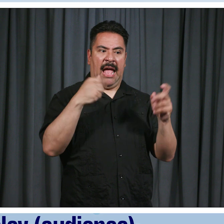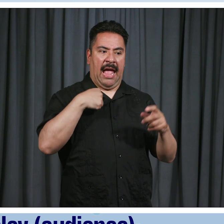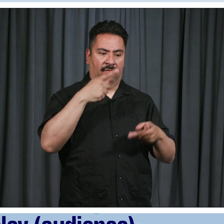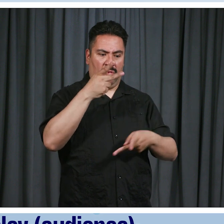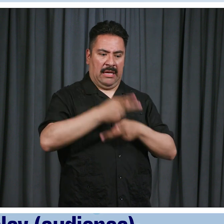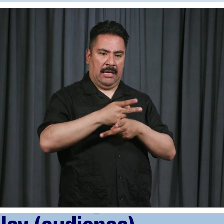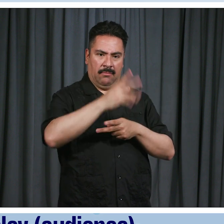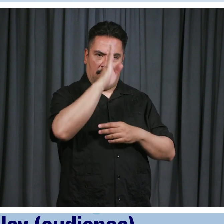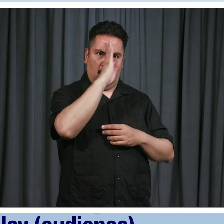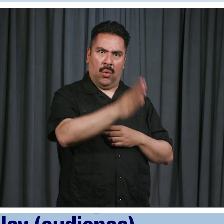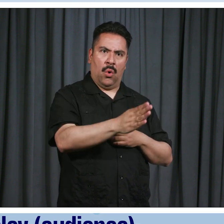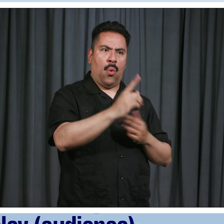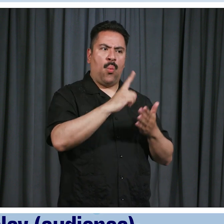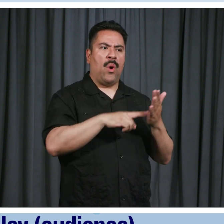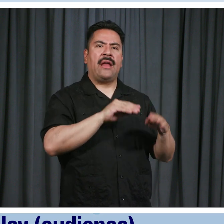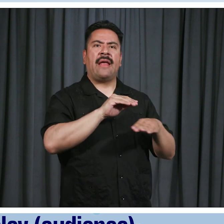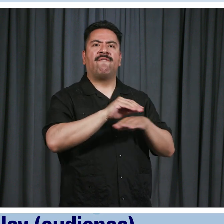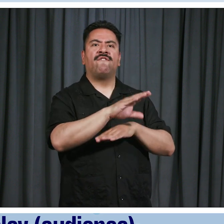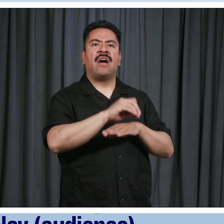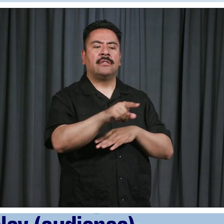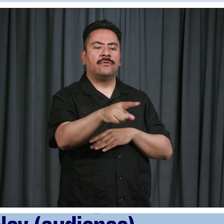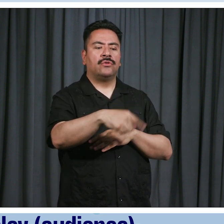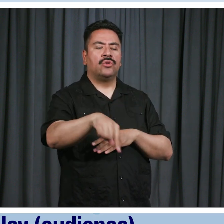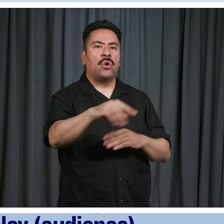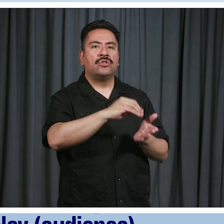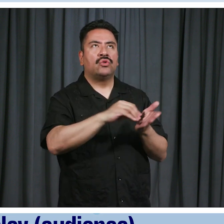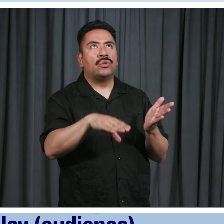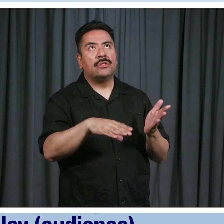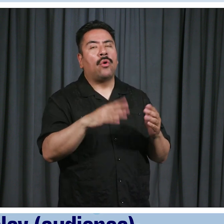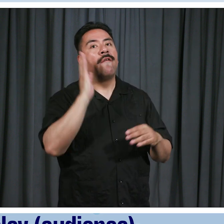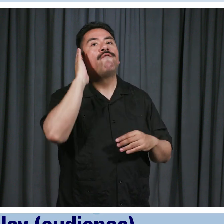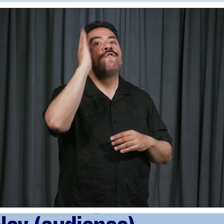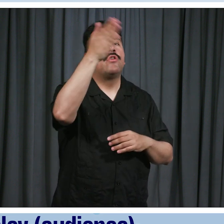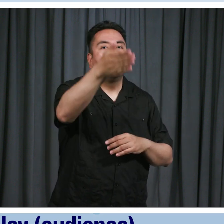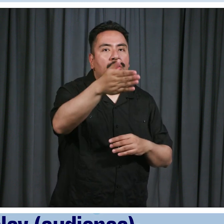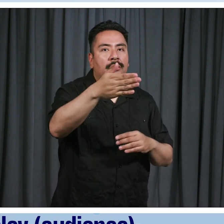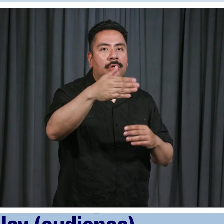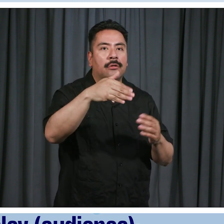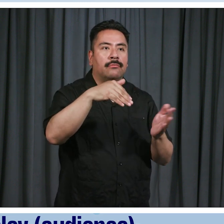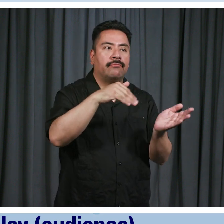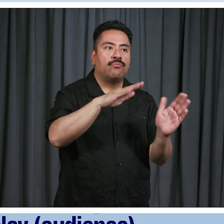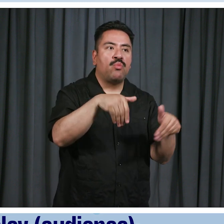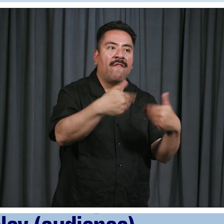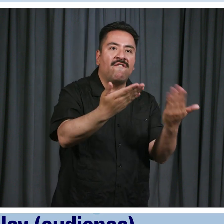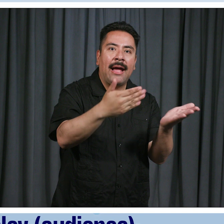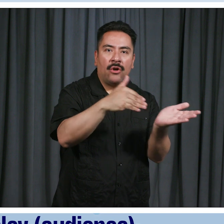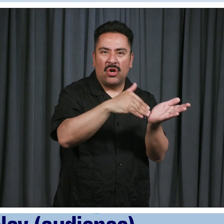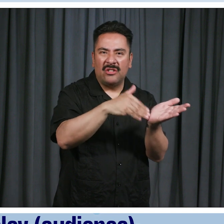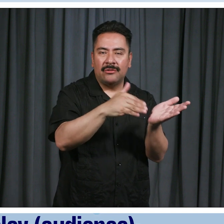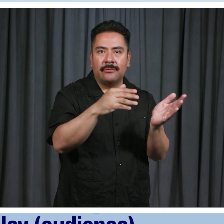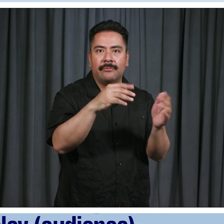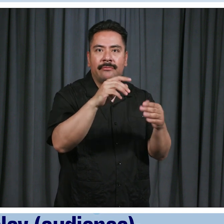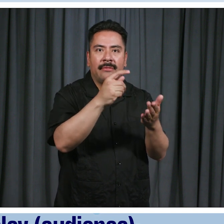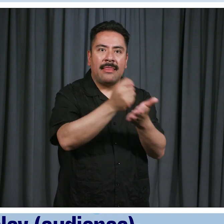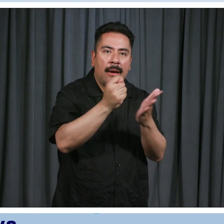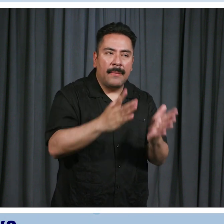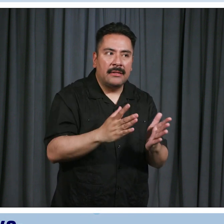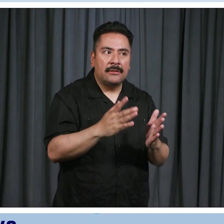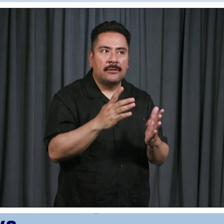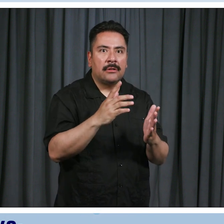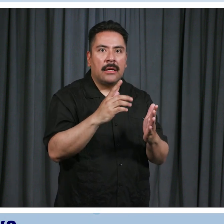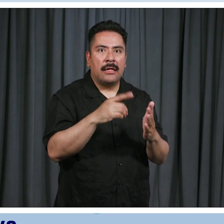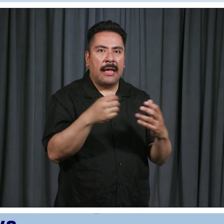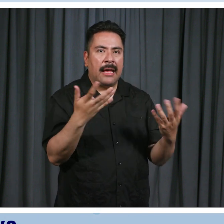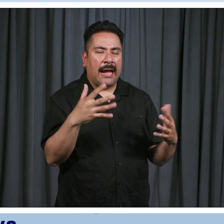advice would you have for those students who are afraid, and future providers who are afraid to be open about what they're kind of going through?